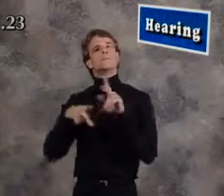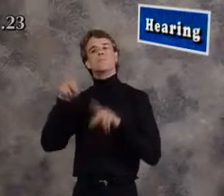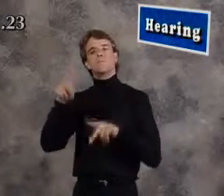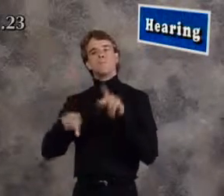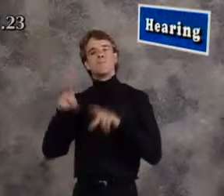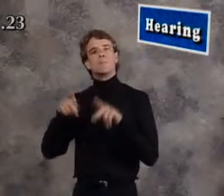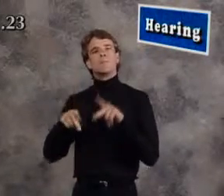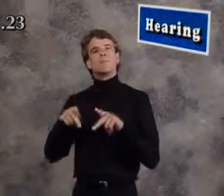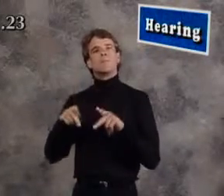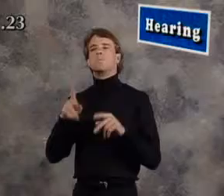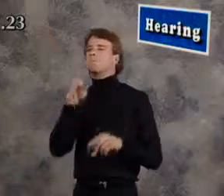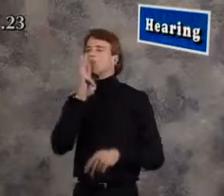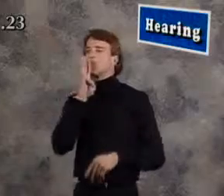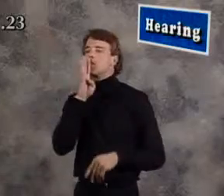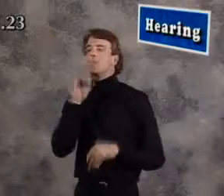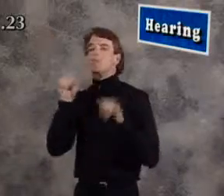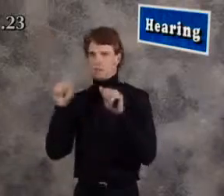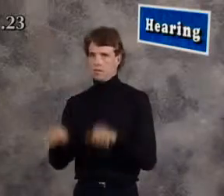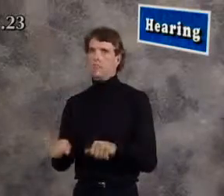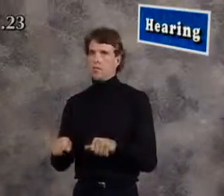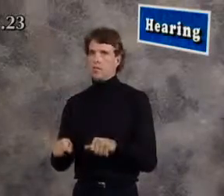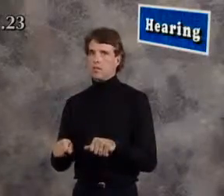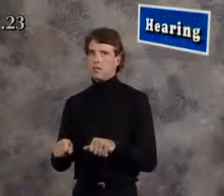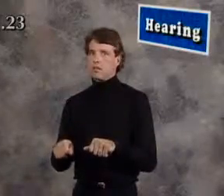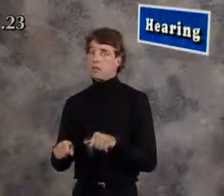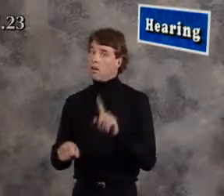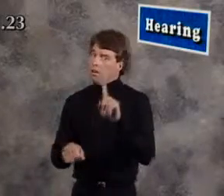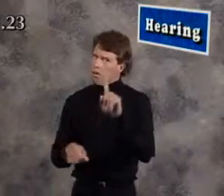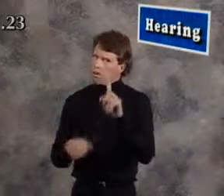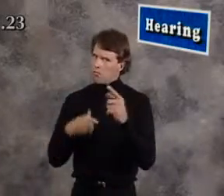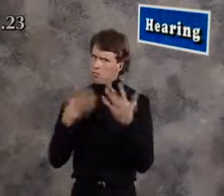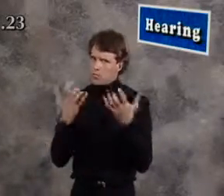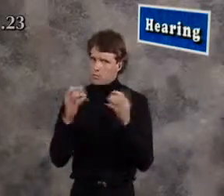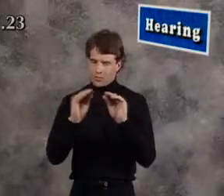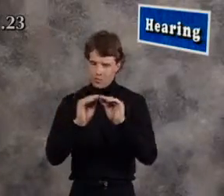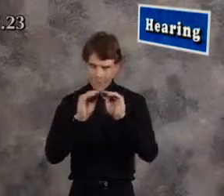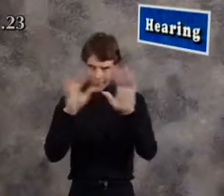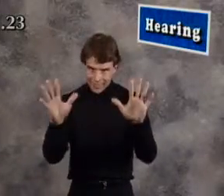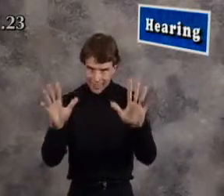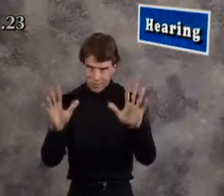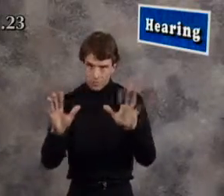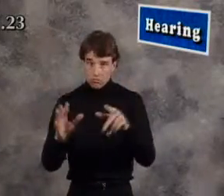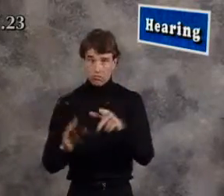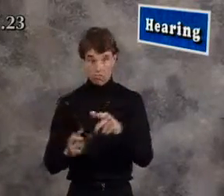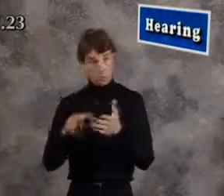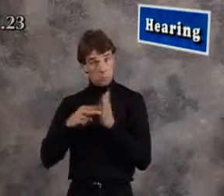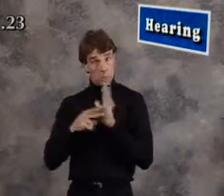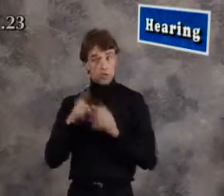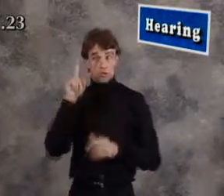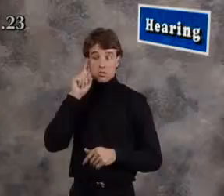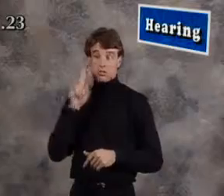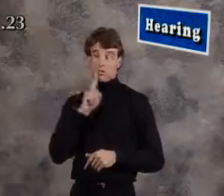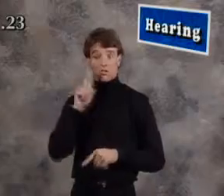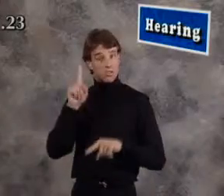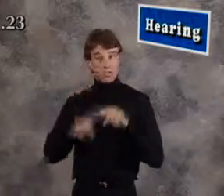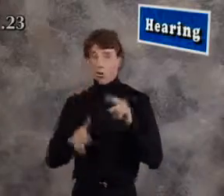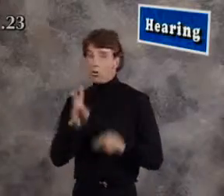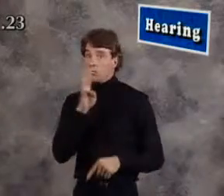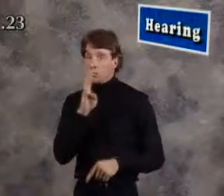This sign really means people who can talk, but I want to make it clear that